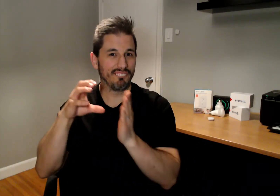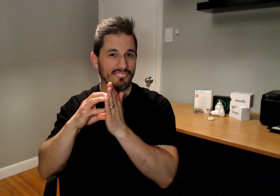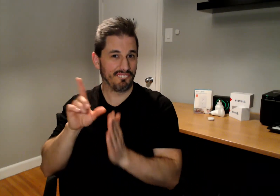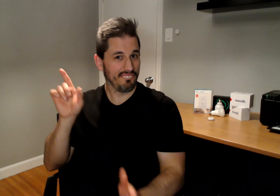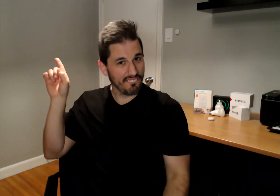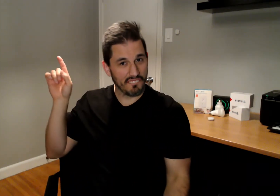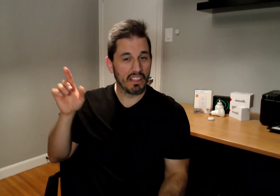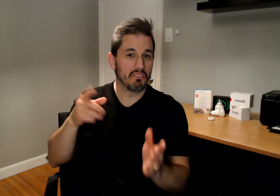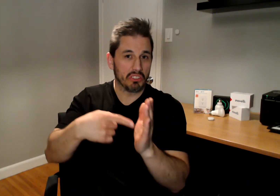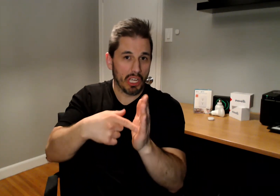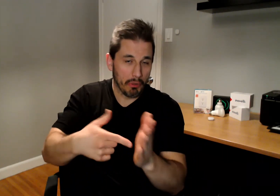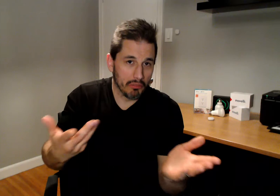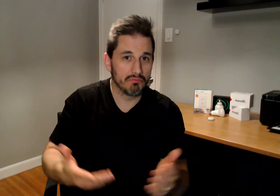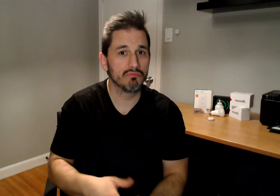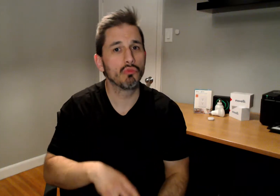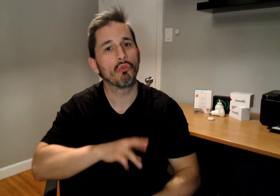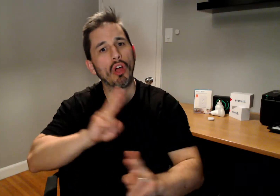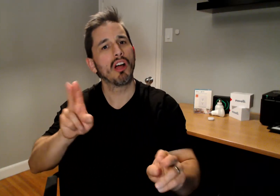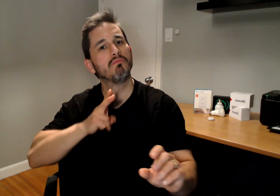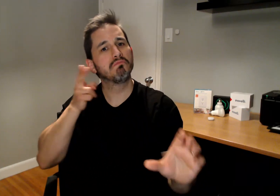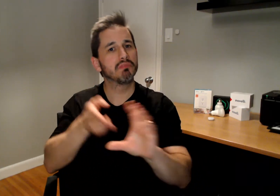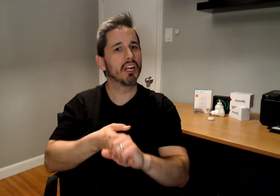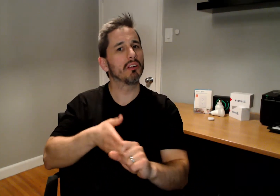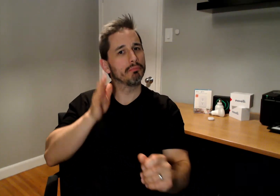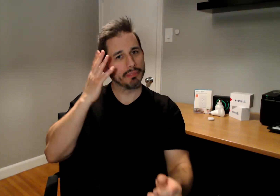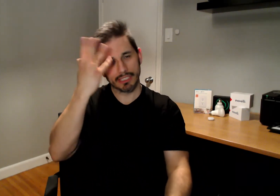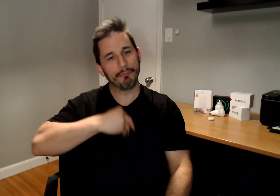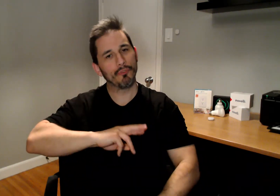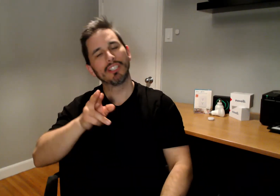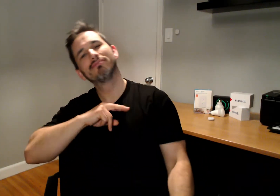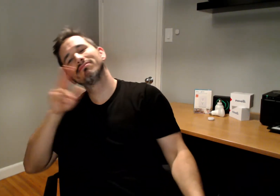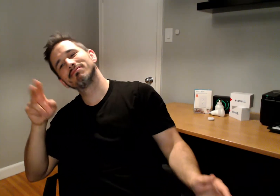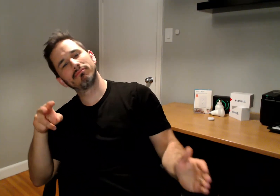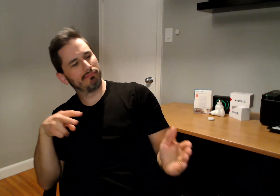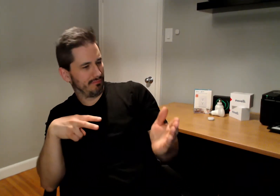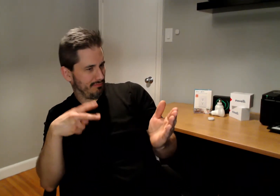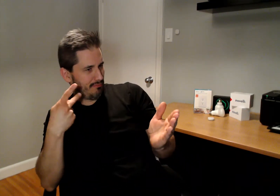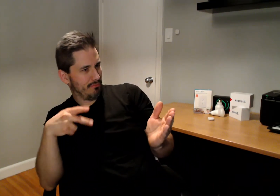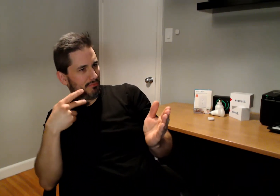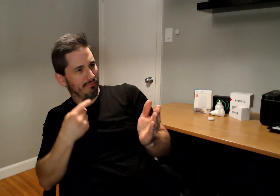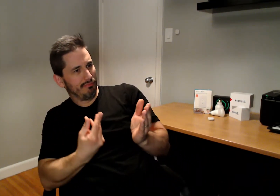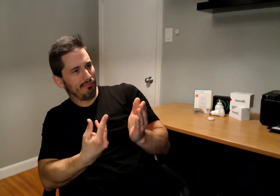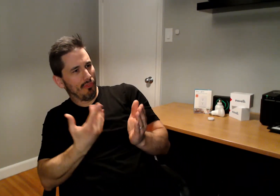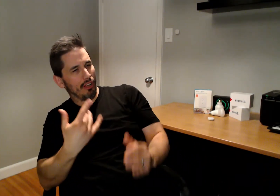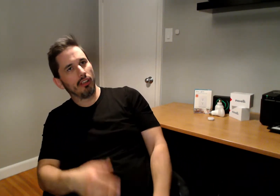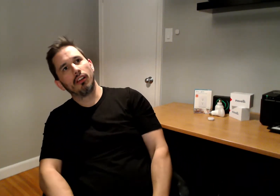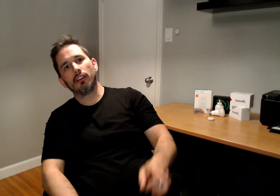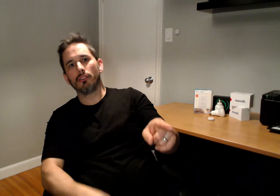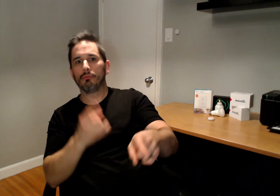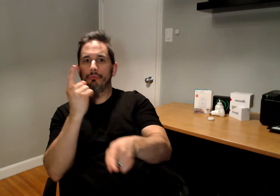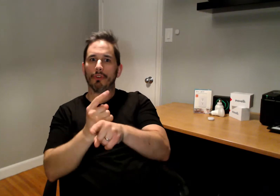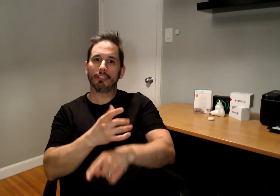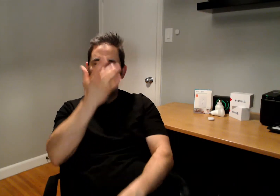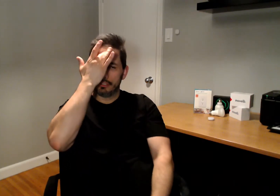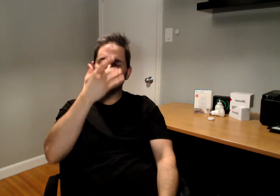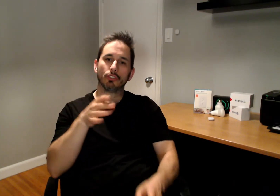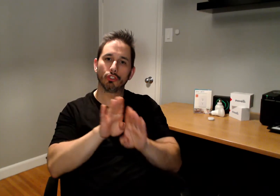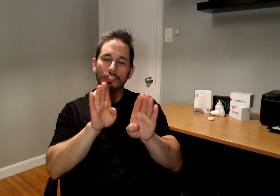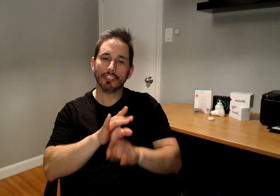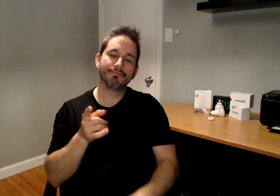I have that implemented in my own bedroom. So when I'm ready to go to bed and I see that, oh, it's purple, that means I have to go and close